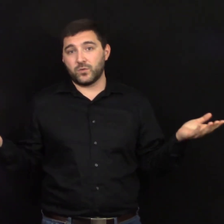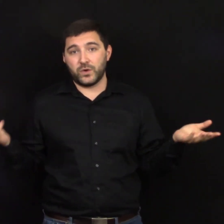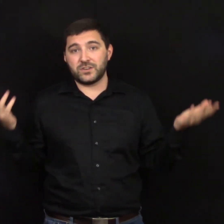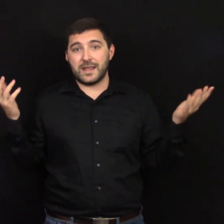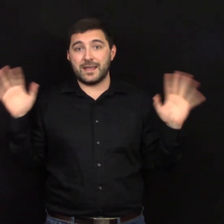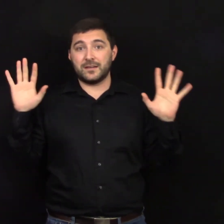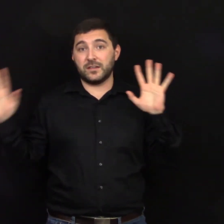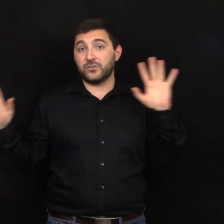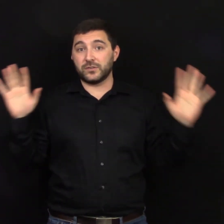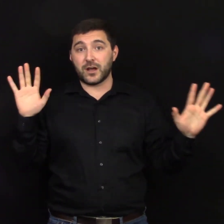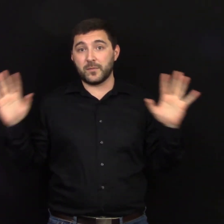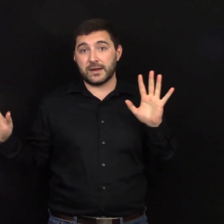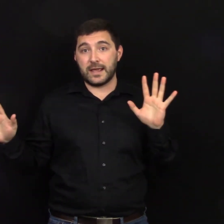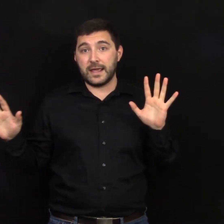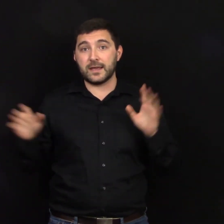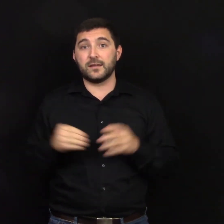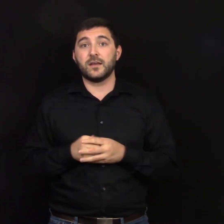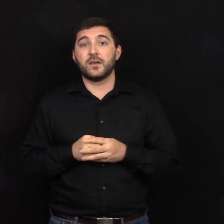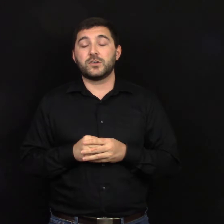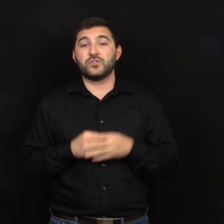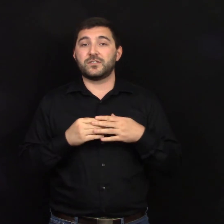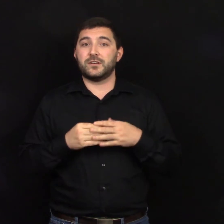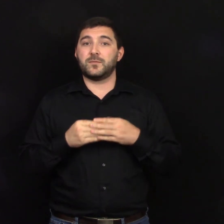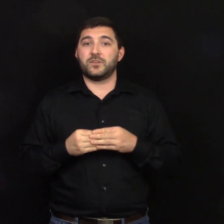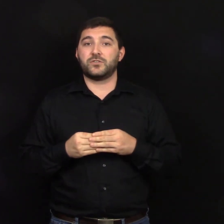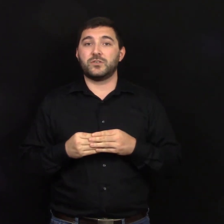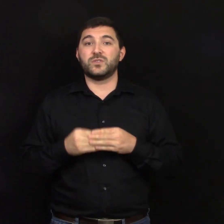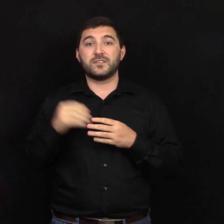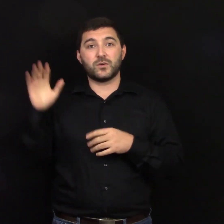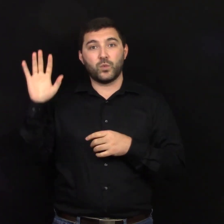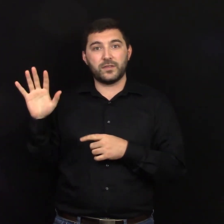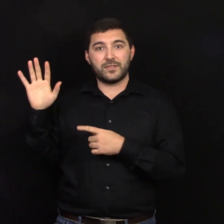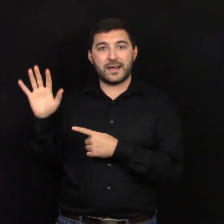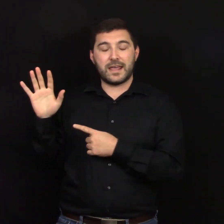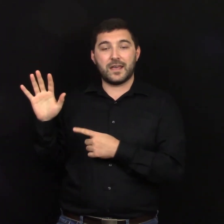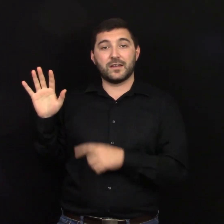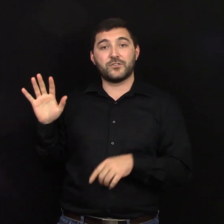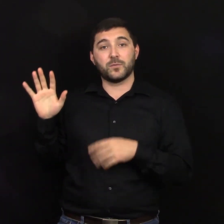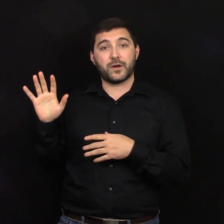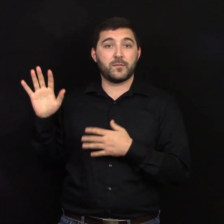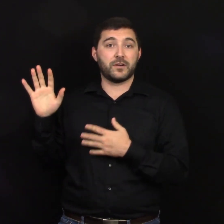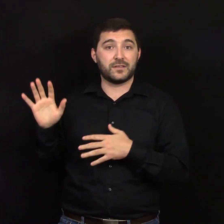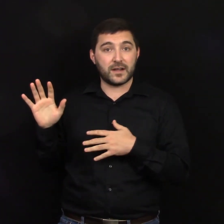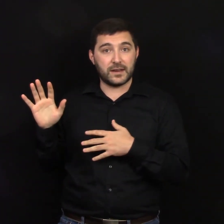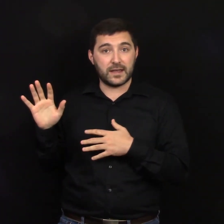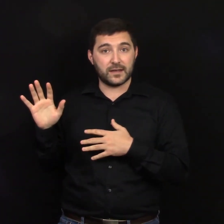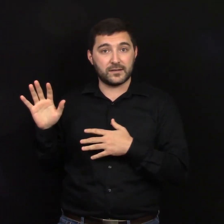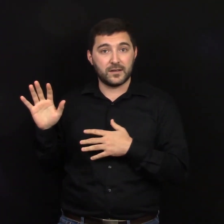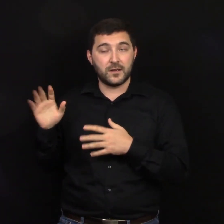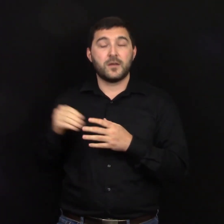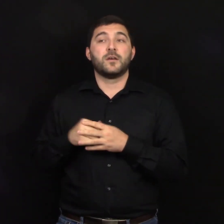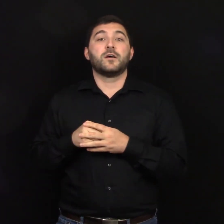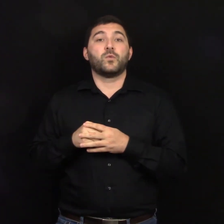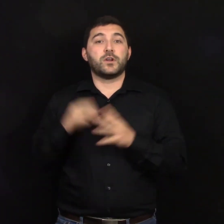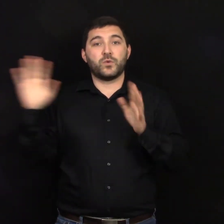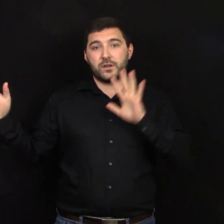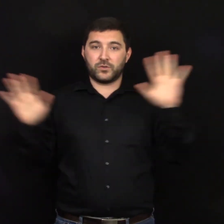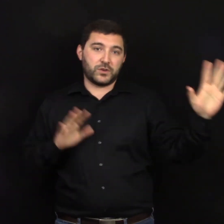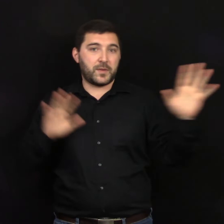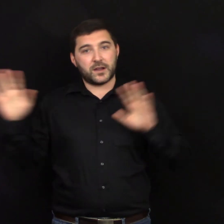which hand is your dominant hand, you just need to make sure you stick with that hand as your primary signing hand. We don't want to switch back and